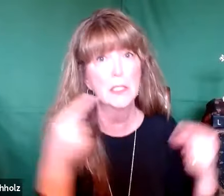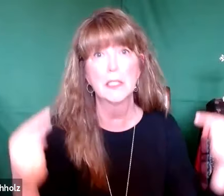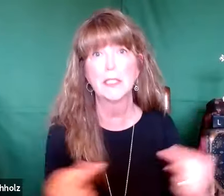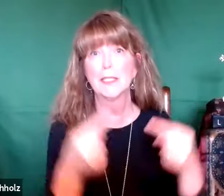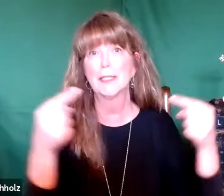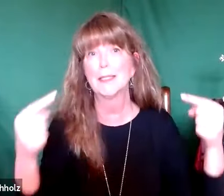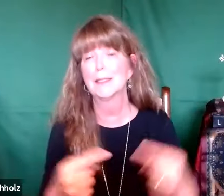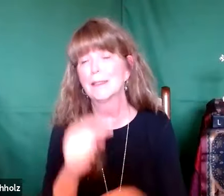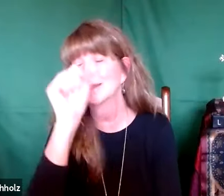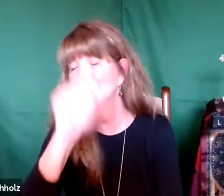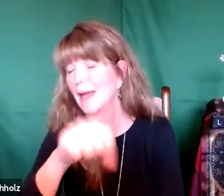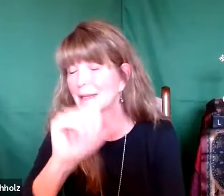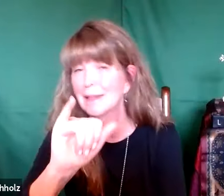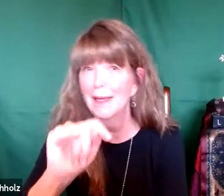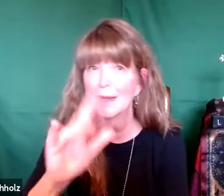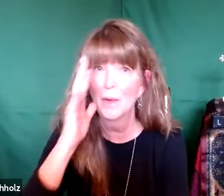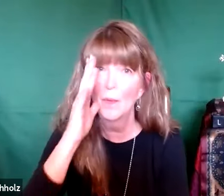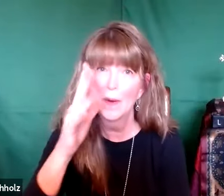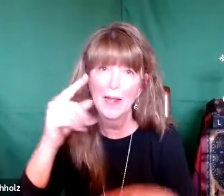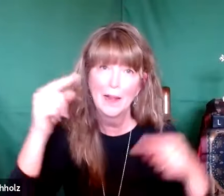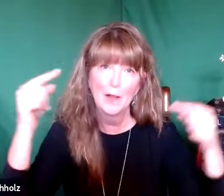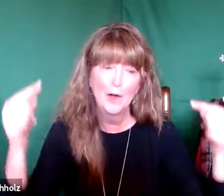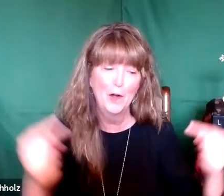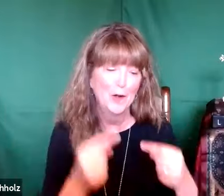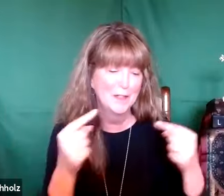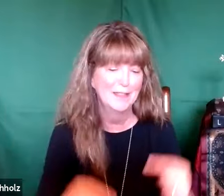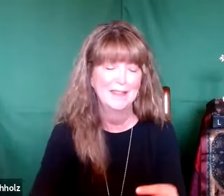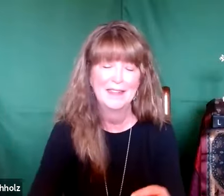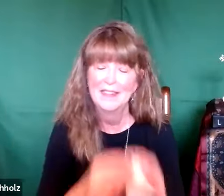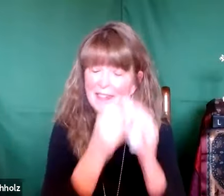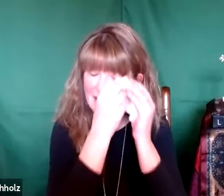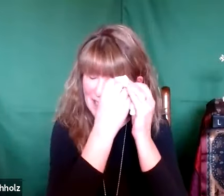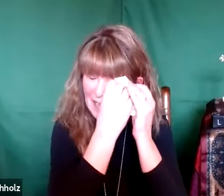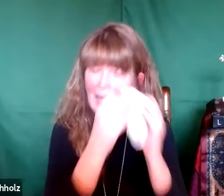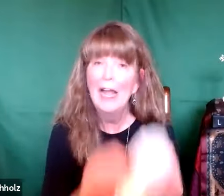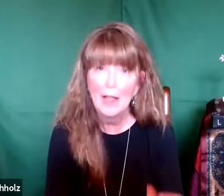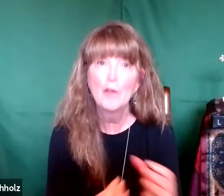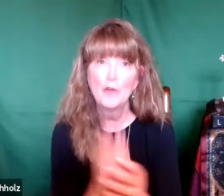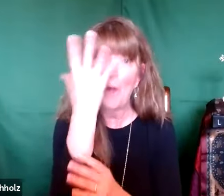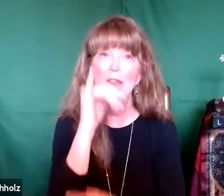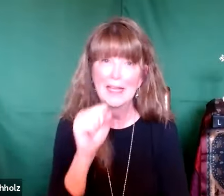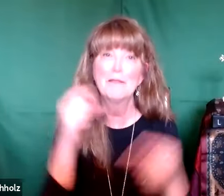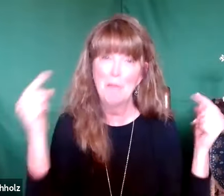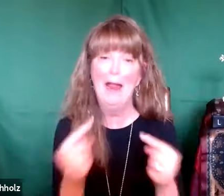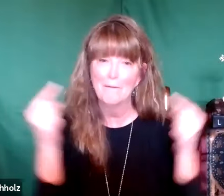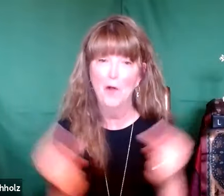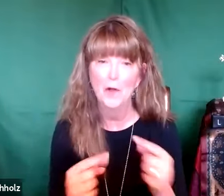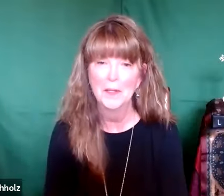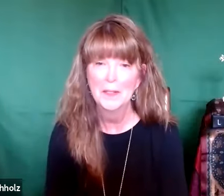And yes, it will hurt. It's painful. I'm just letting you know, it is painful. Growth